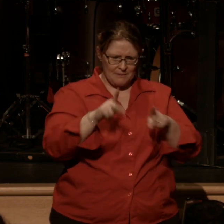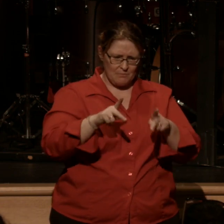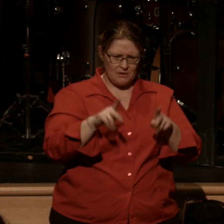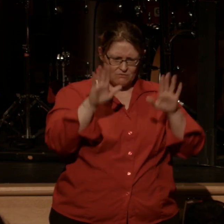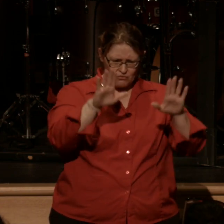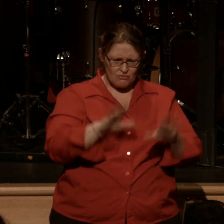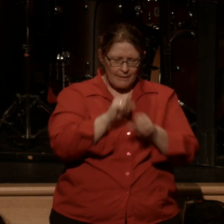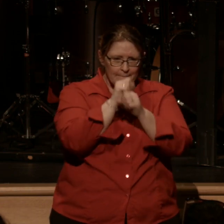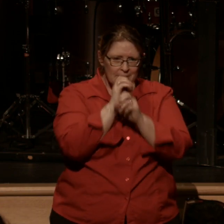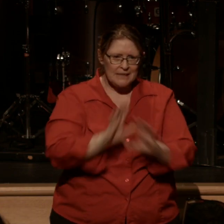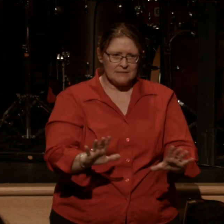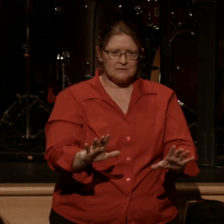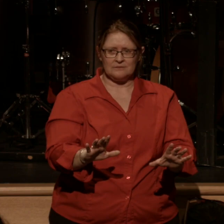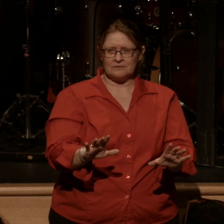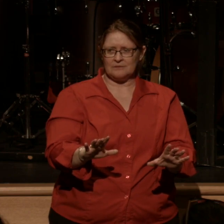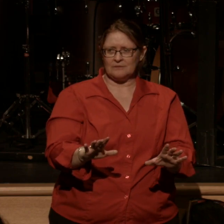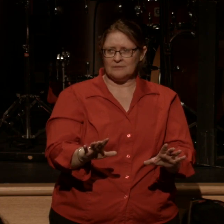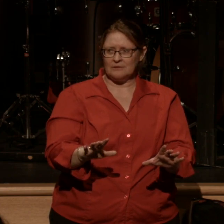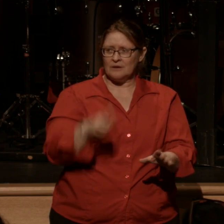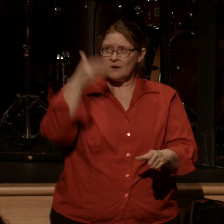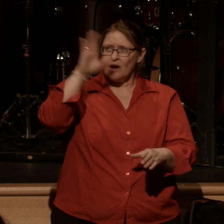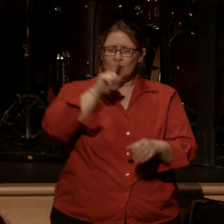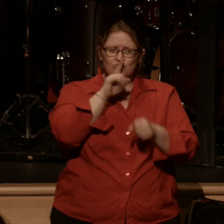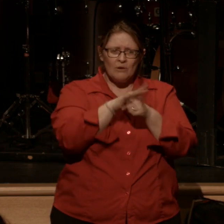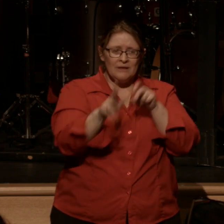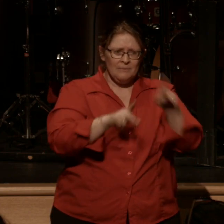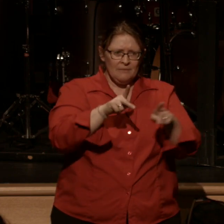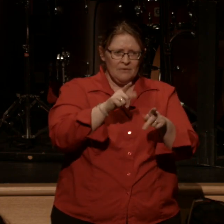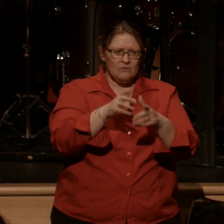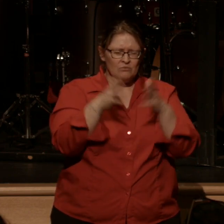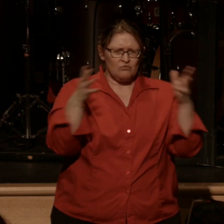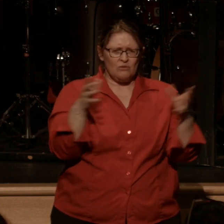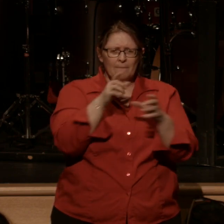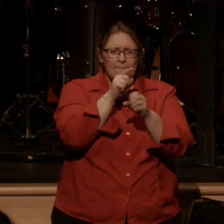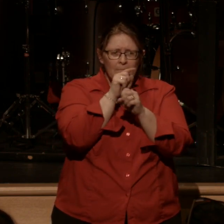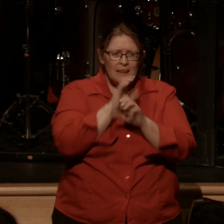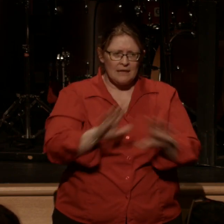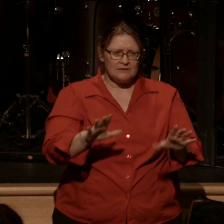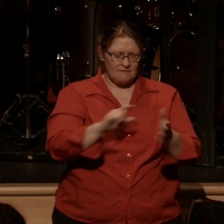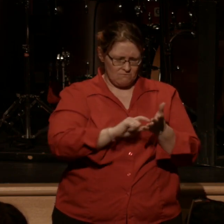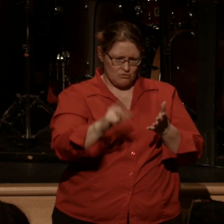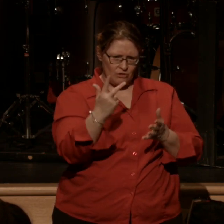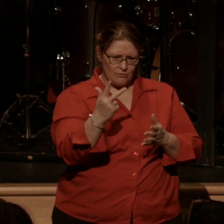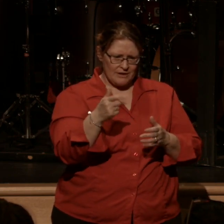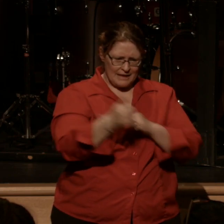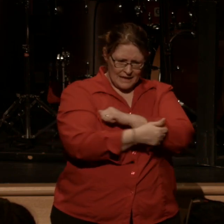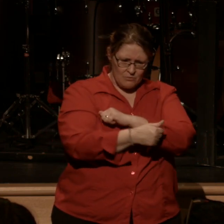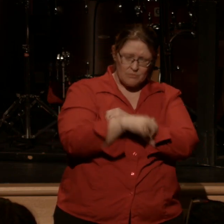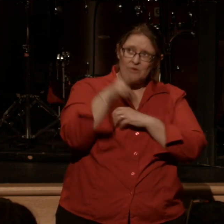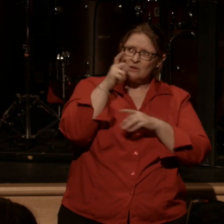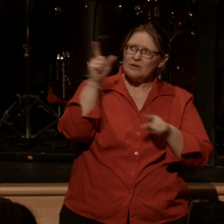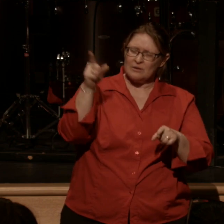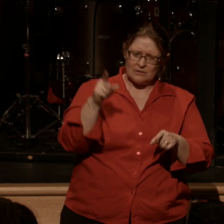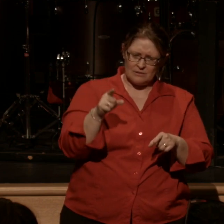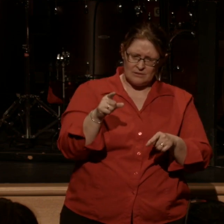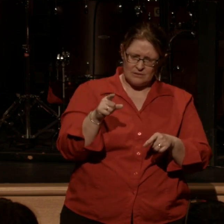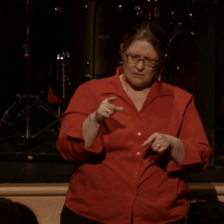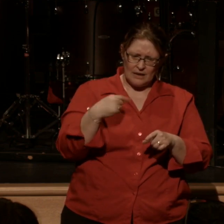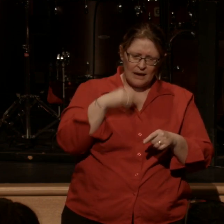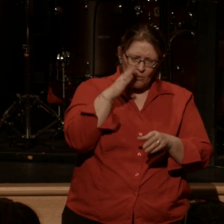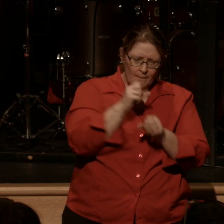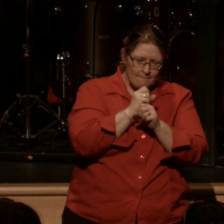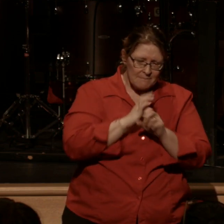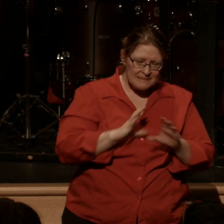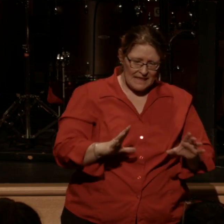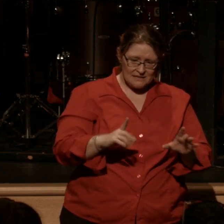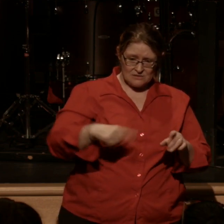great blessing. God promises a people of great blessing. Look at verse 3. Abraham hears from God, I will bless those who